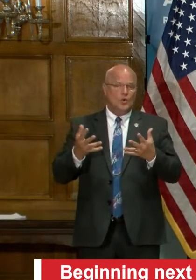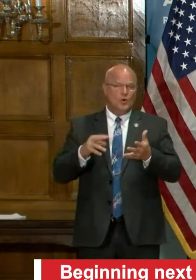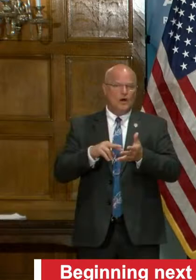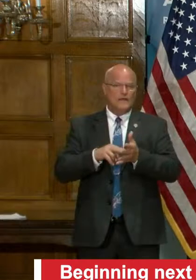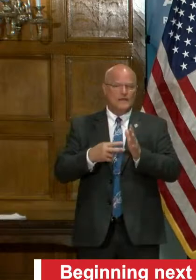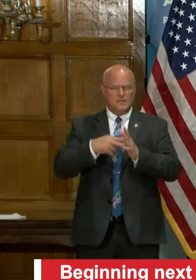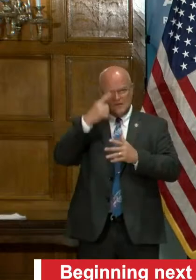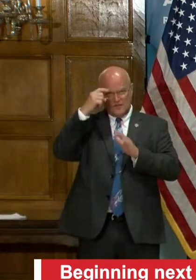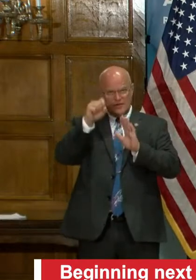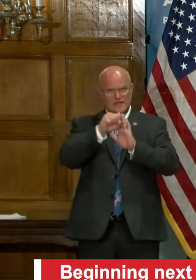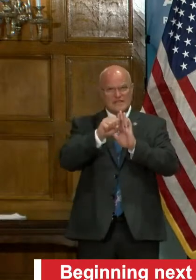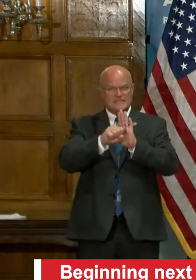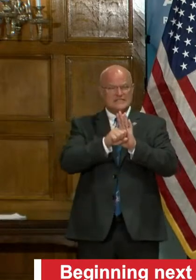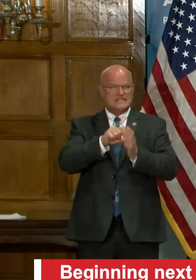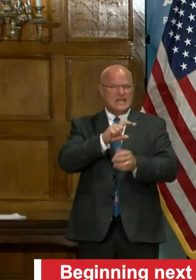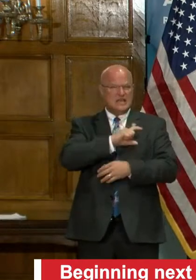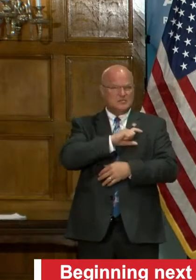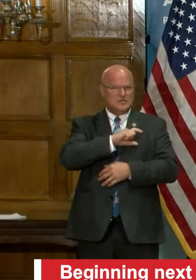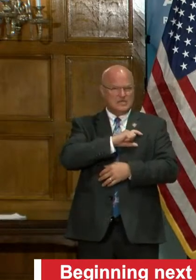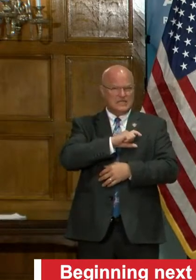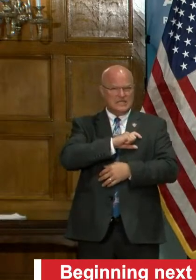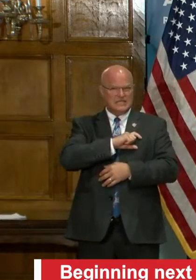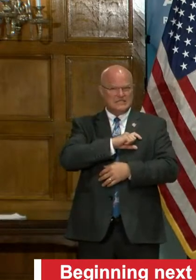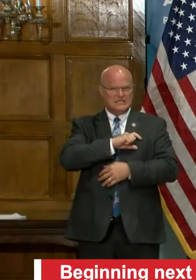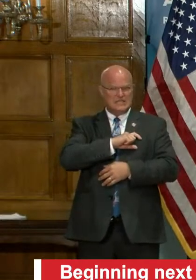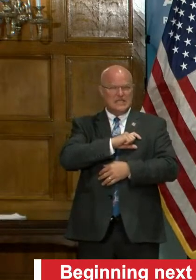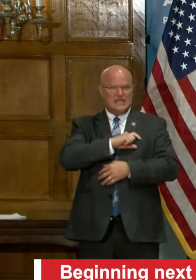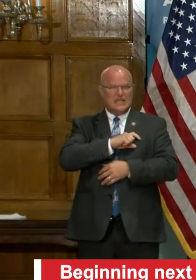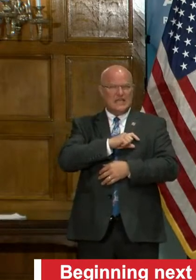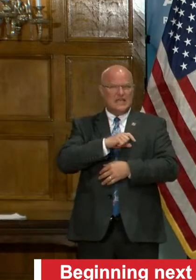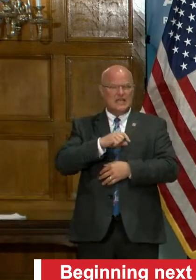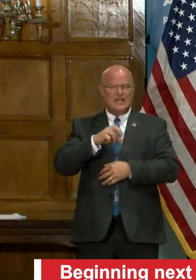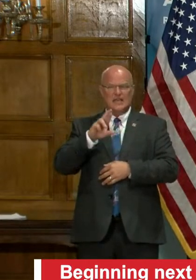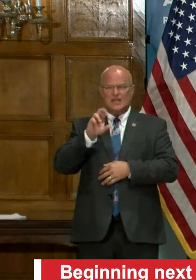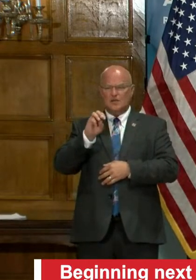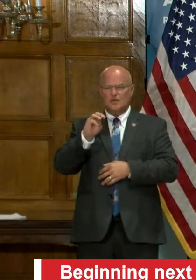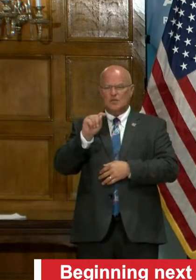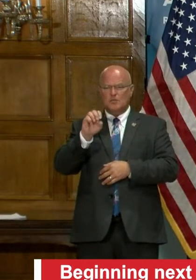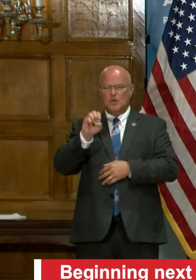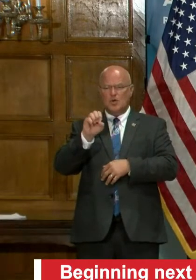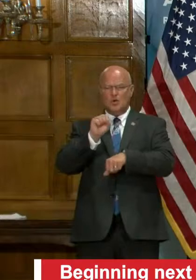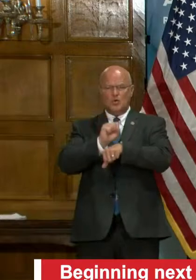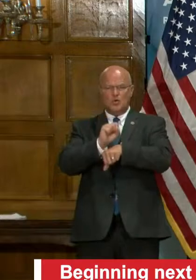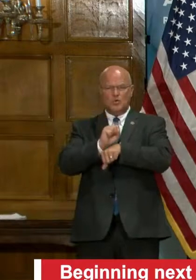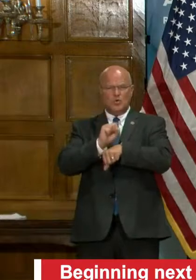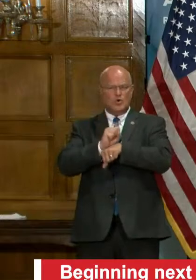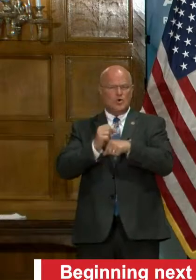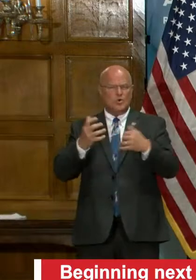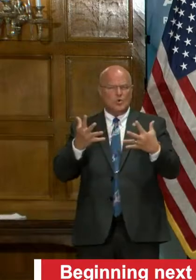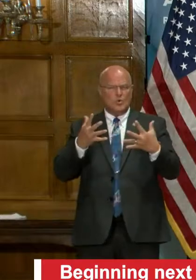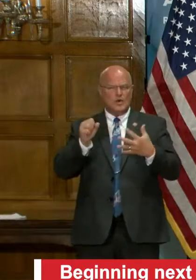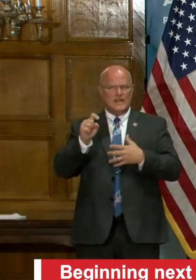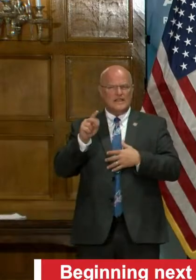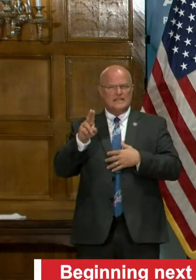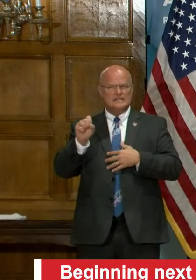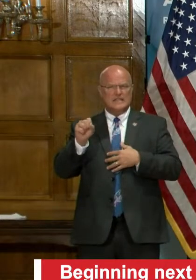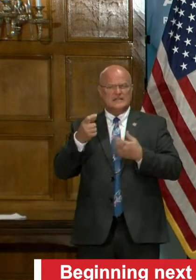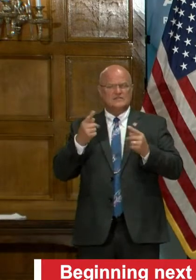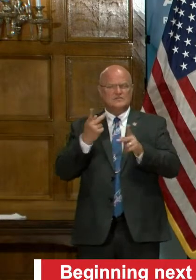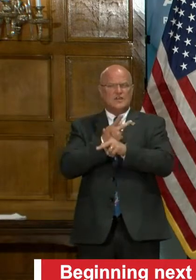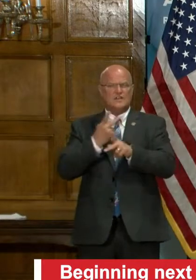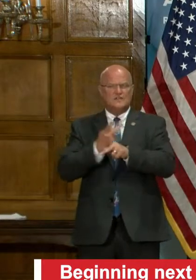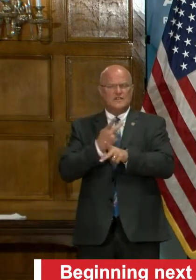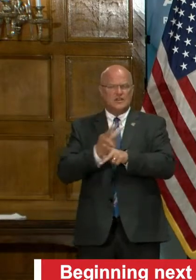state employees and remote work? Are they expected to stop doing that? And what's the status on trying to figure